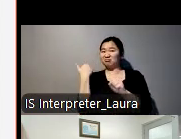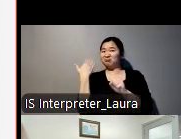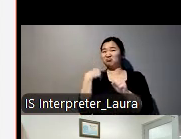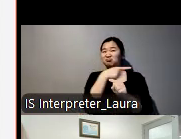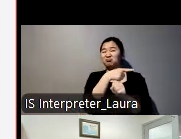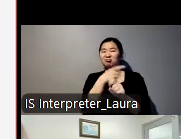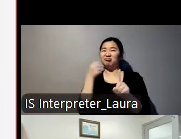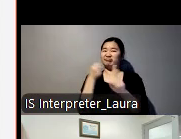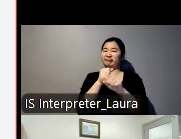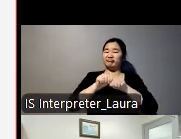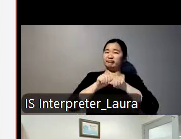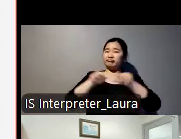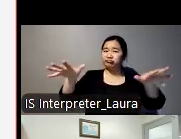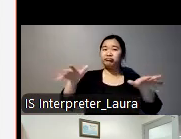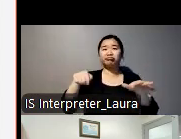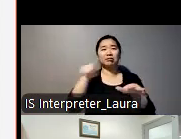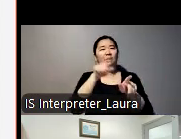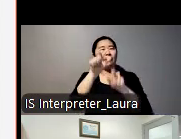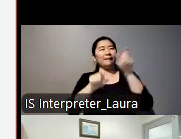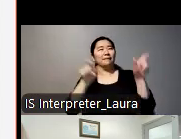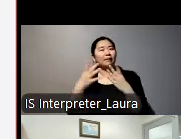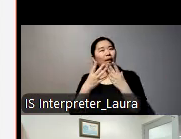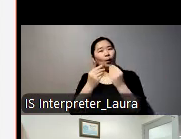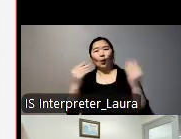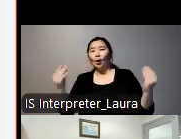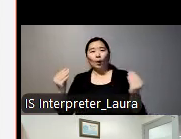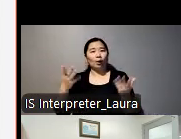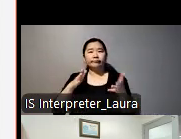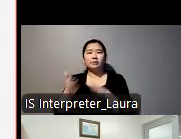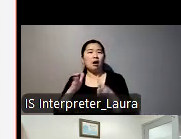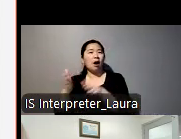And Japanese lawyers made a declaration on